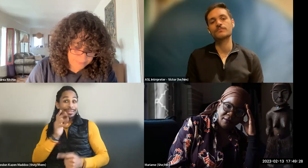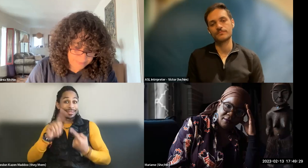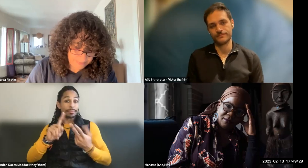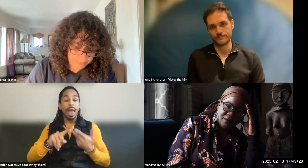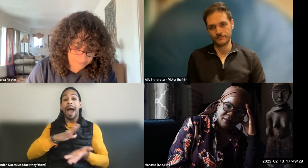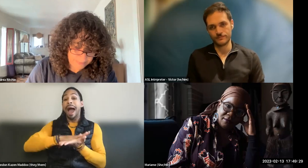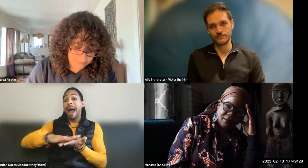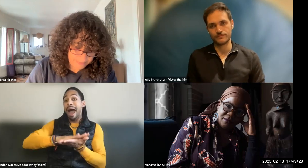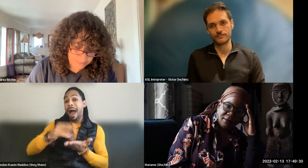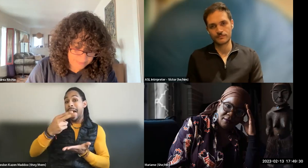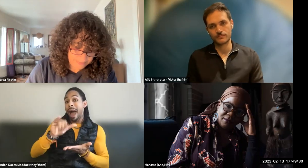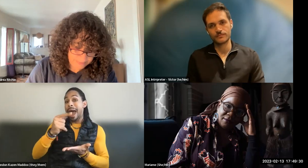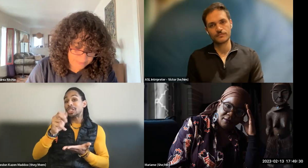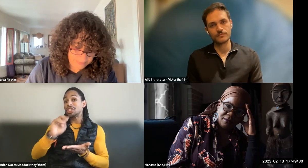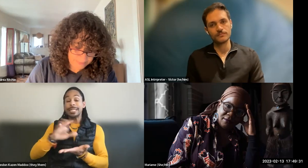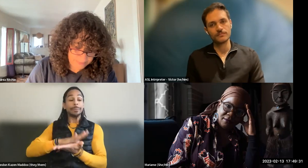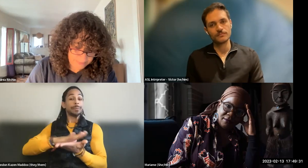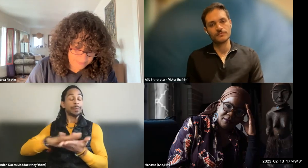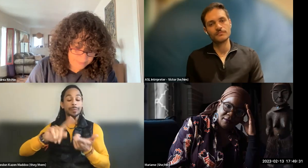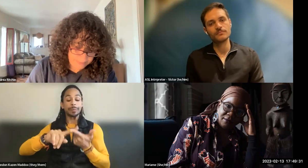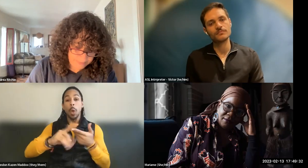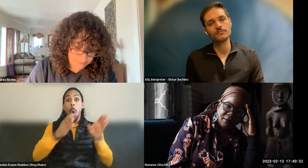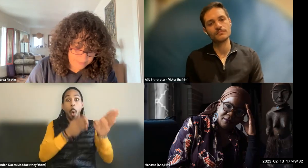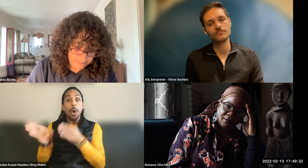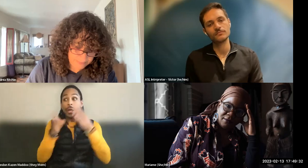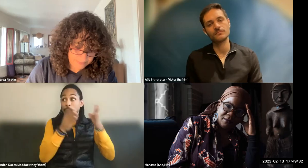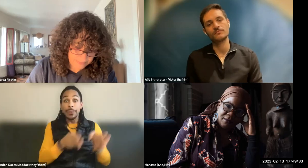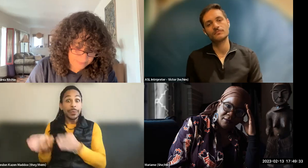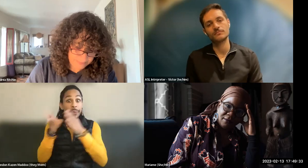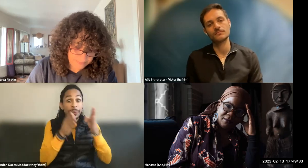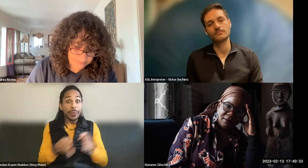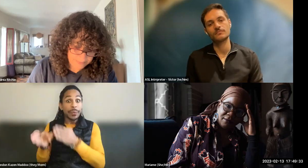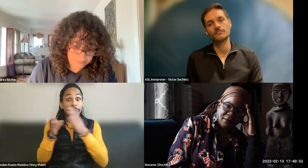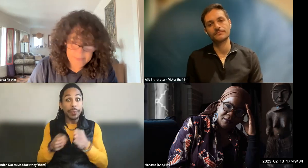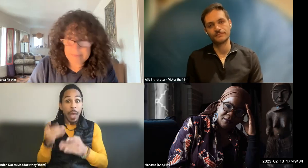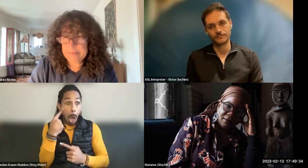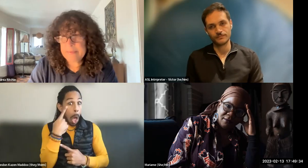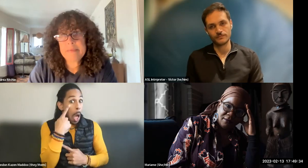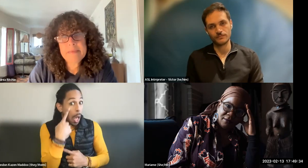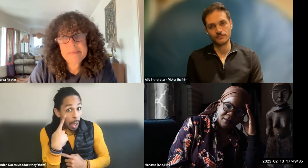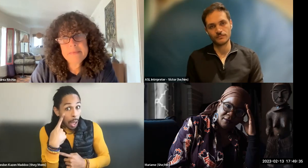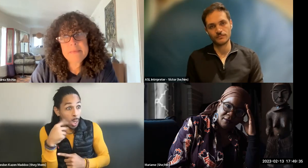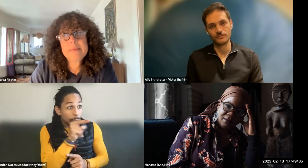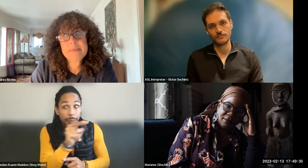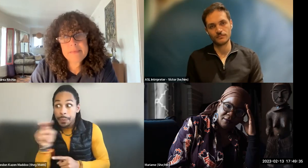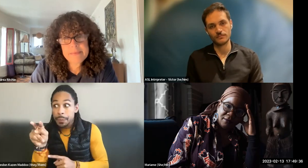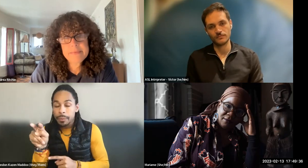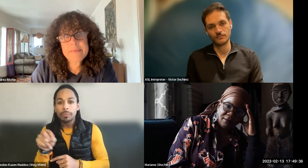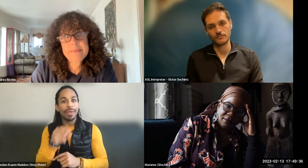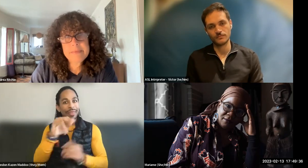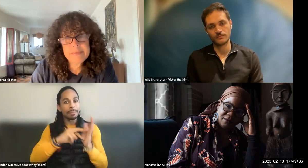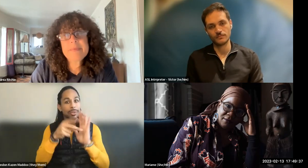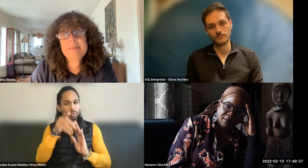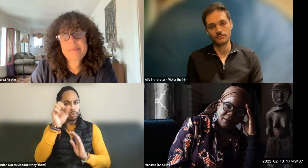hygiene, the concept of order. And that means that you can be quote unquote policed by